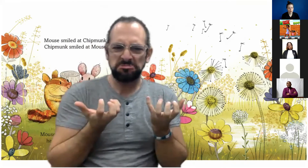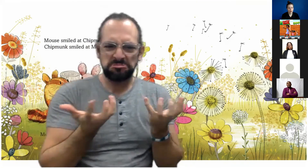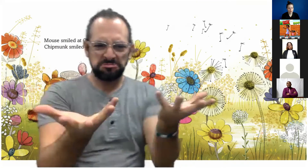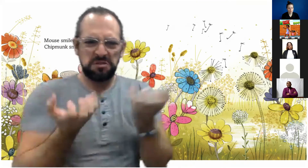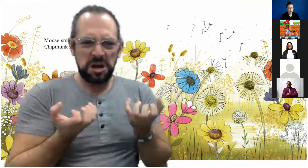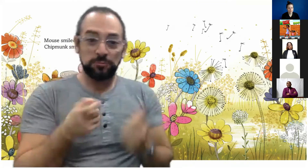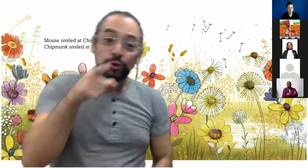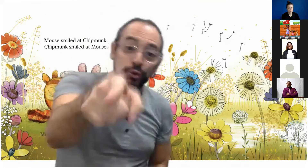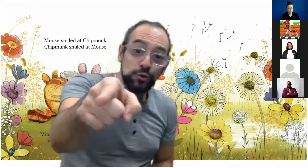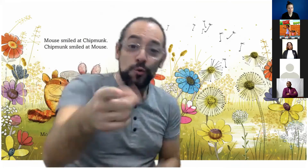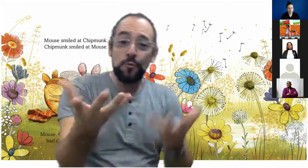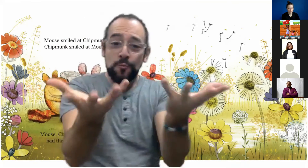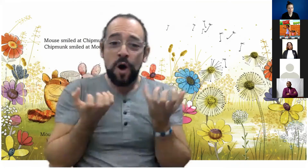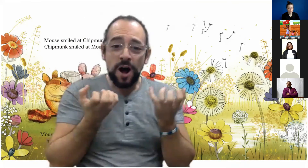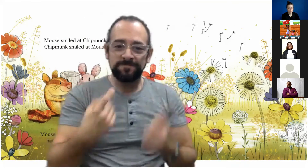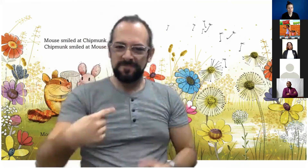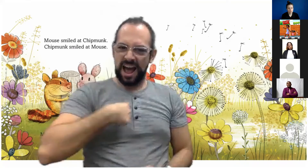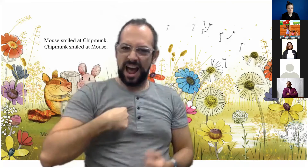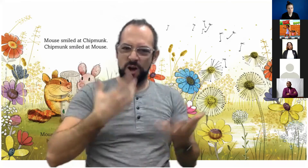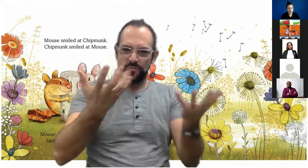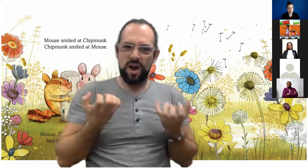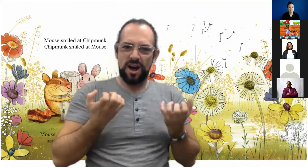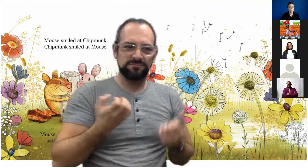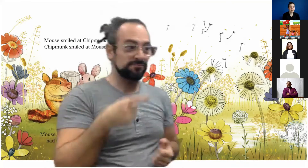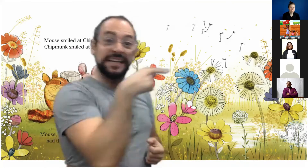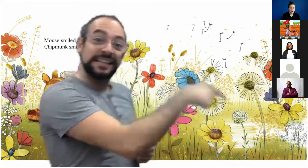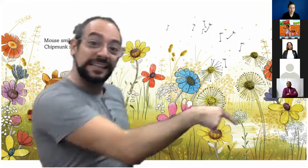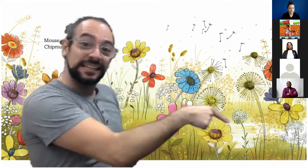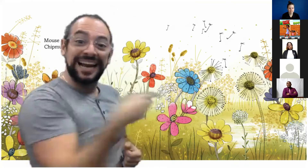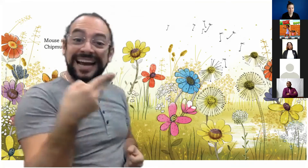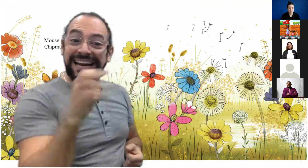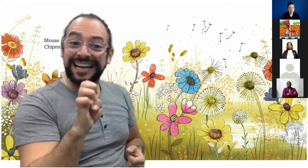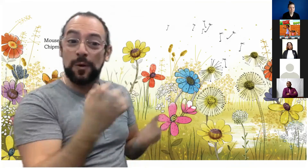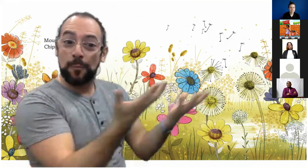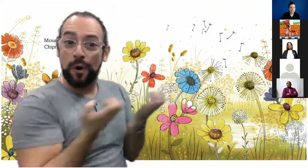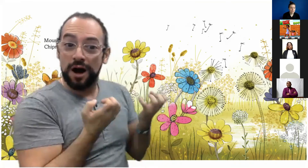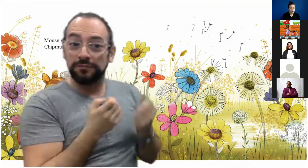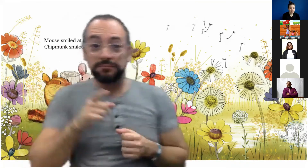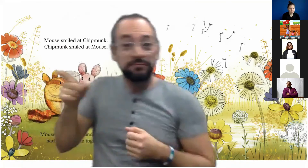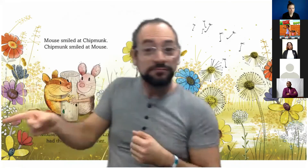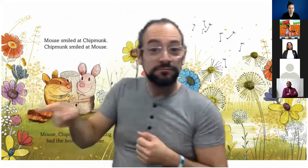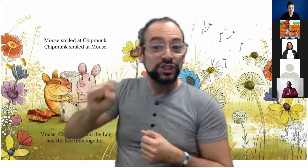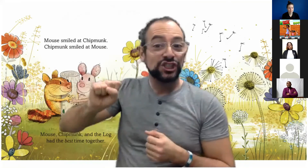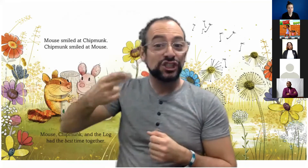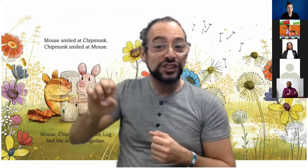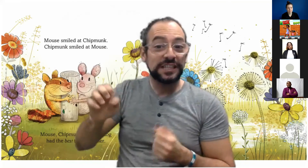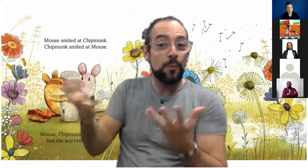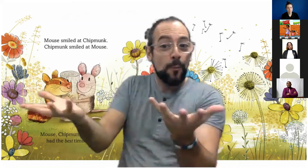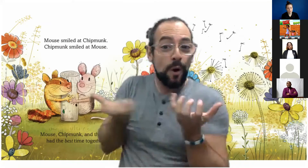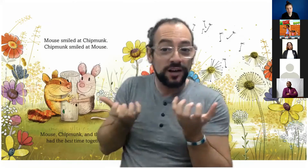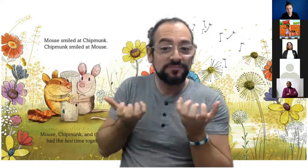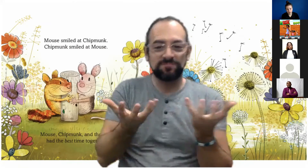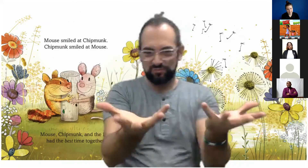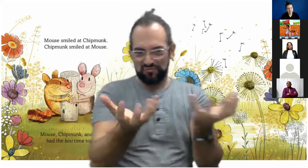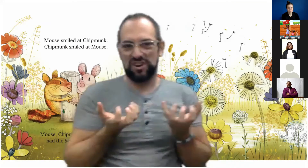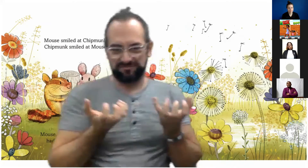So I want something. You want, I want, he wants,